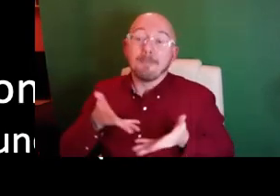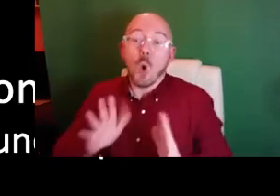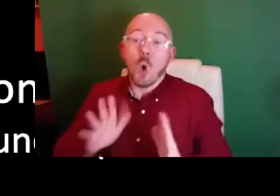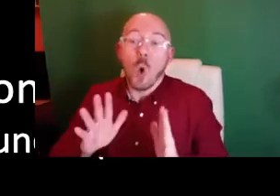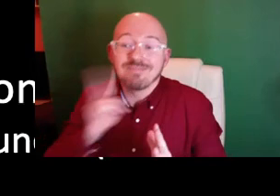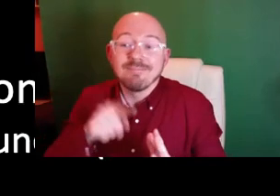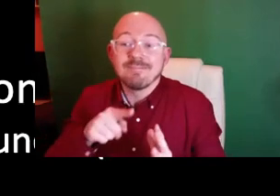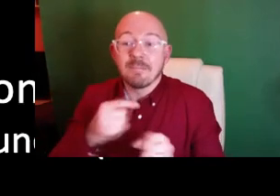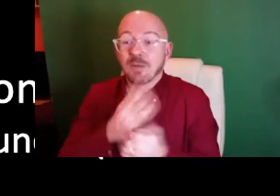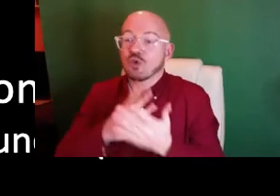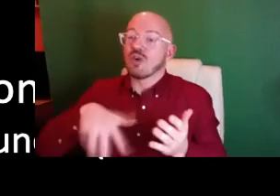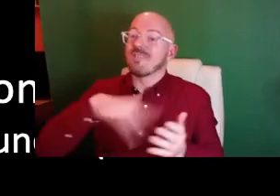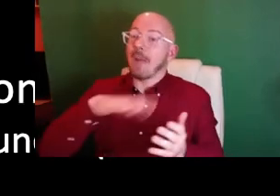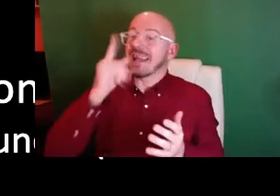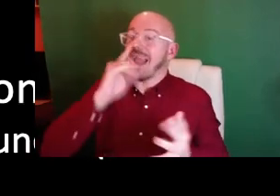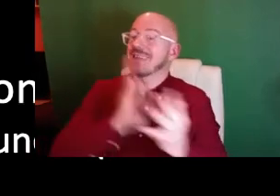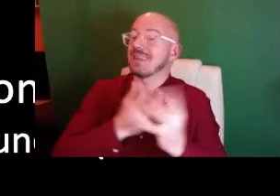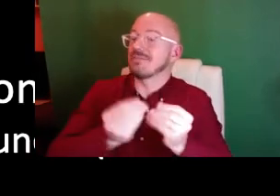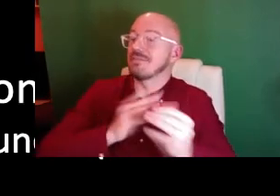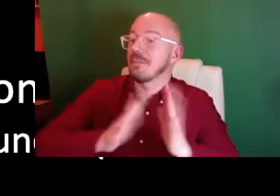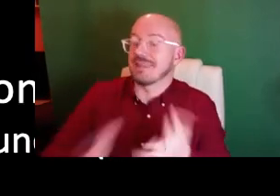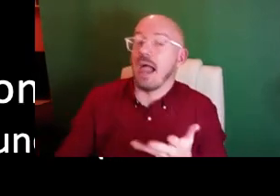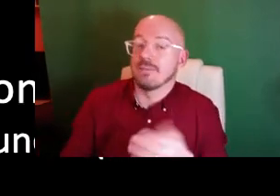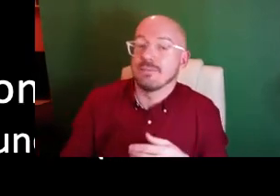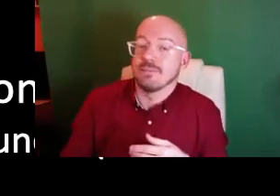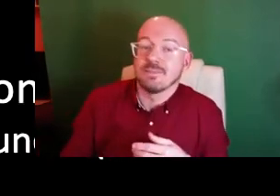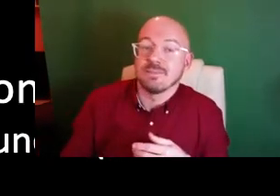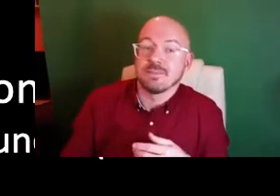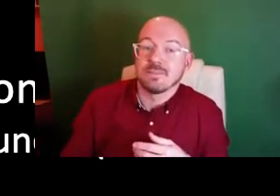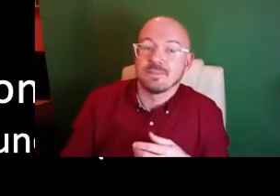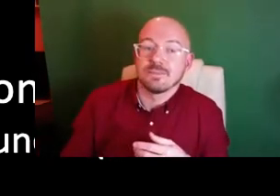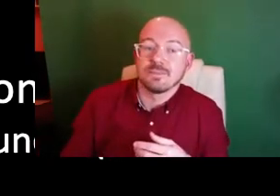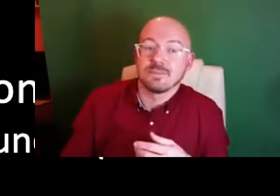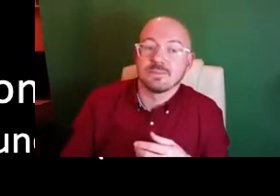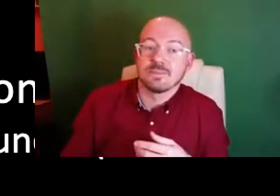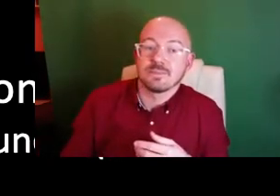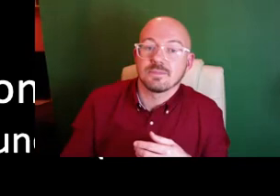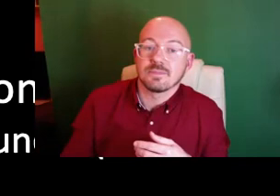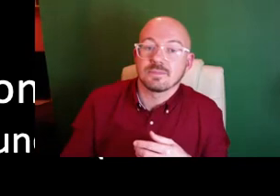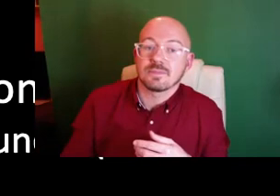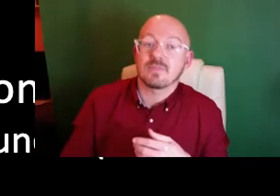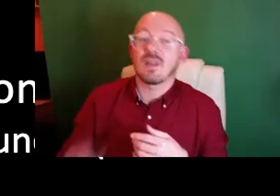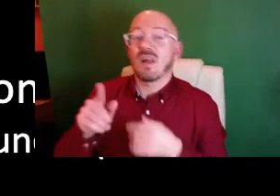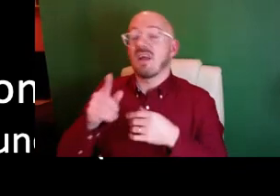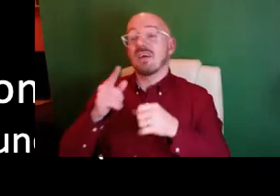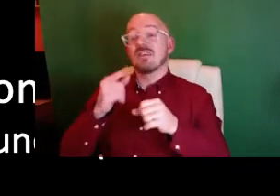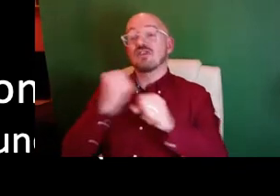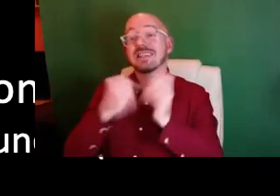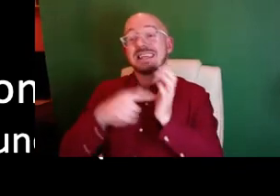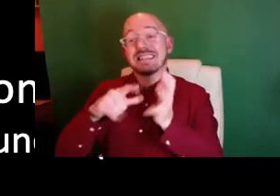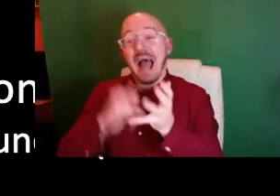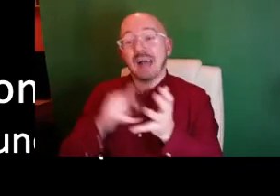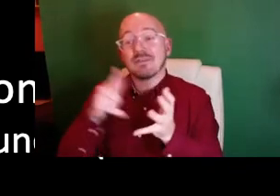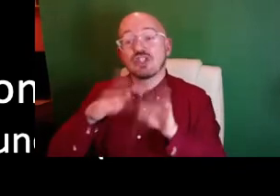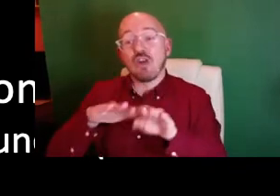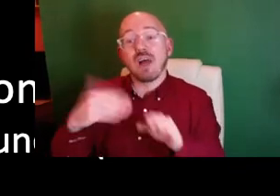Goals 10 to 13 focus on early family resources in BSL. So this is when a child is diagnosed with deafness, then the family